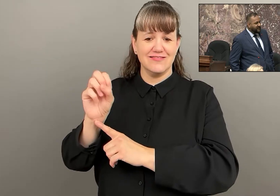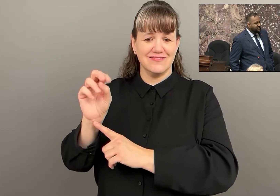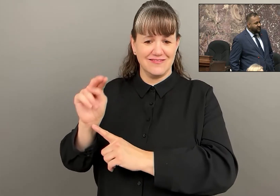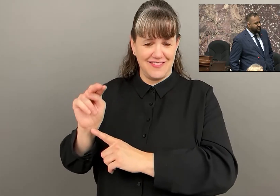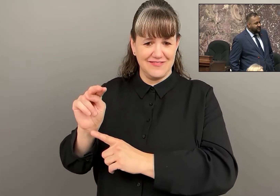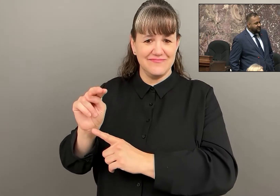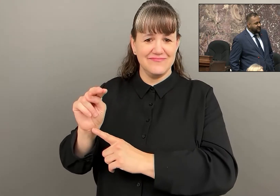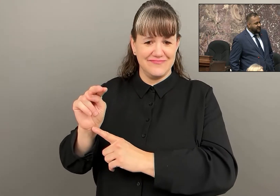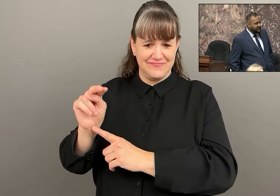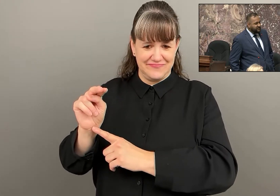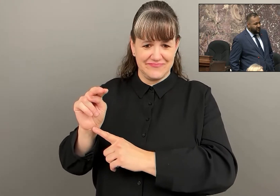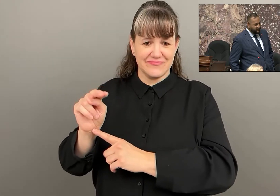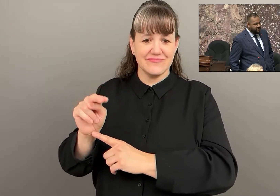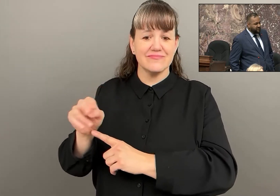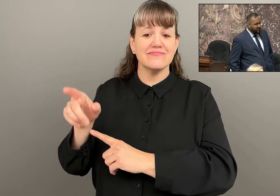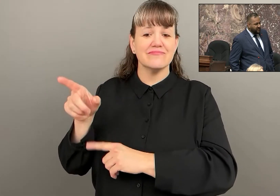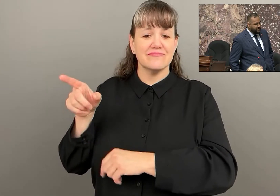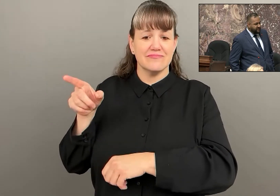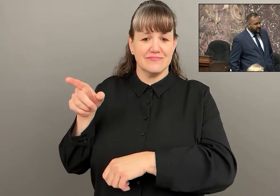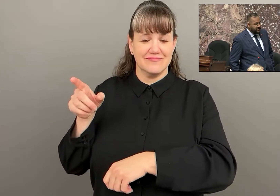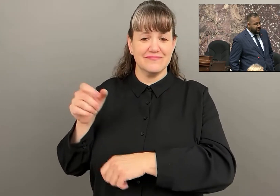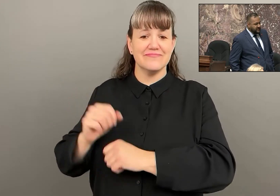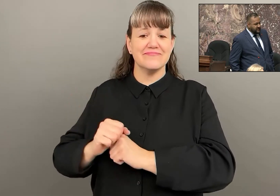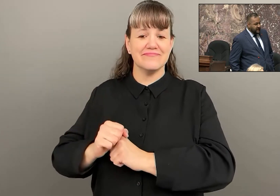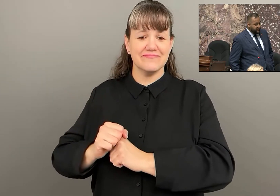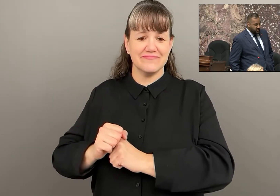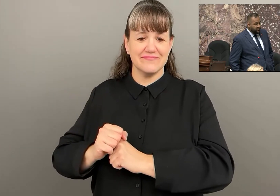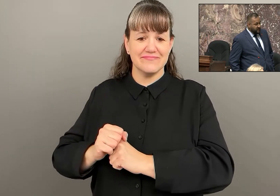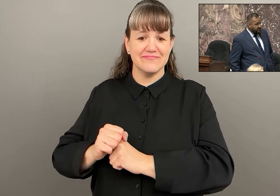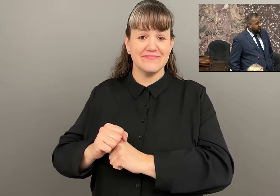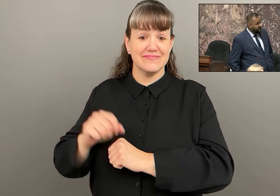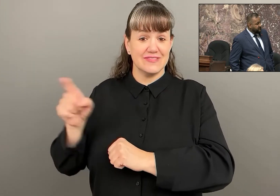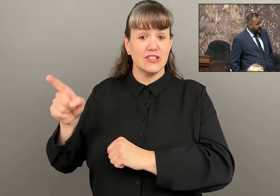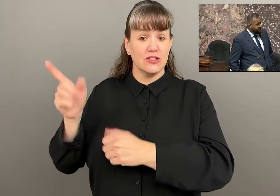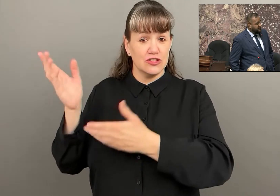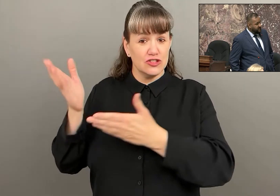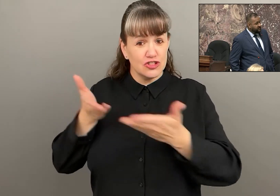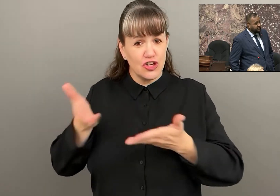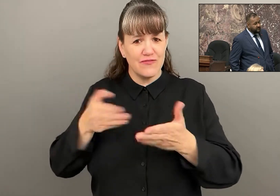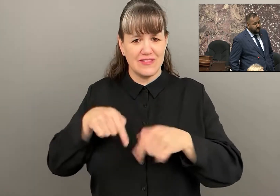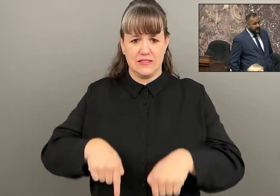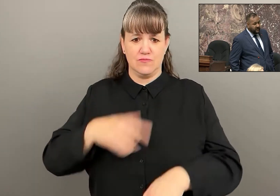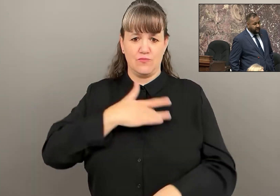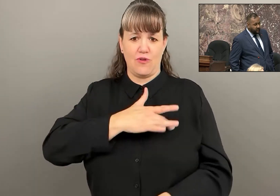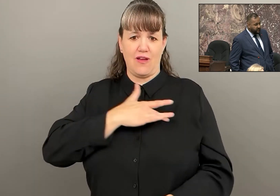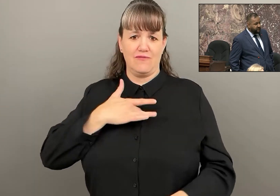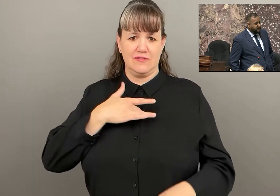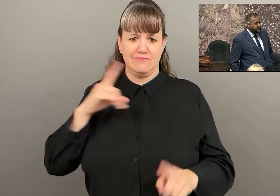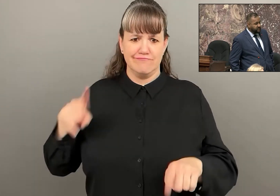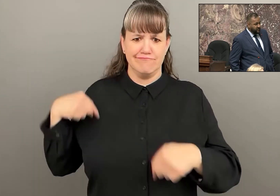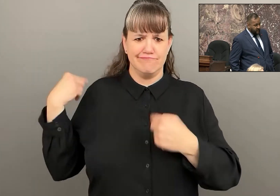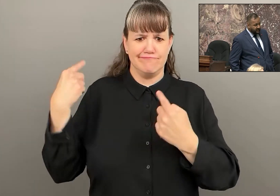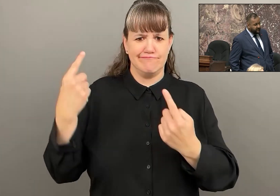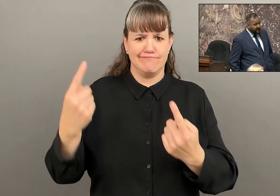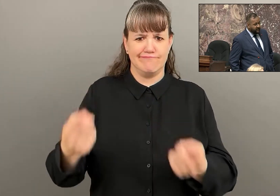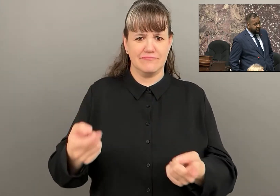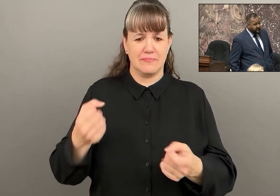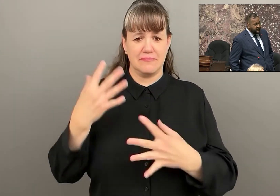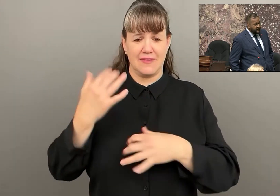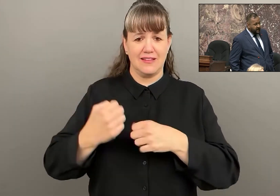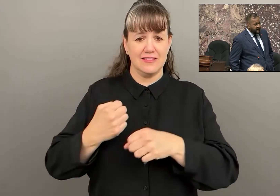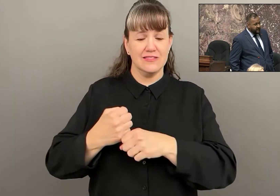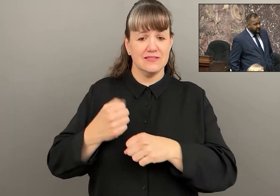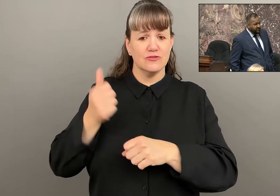wildfires back in 2017. He served this province through a number of tough years in forestry during